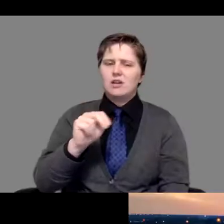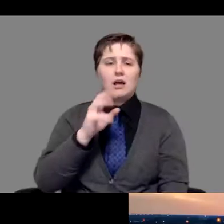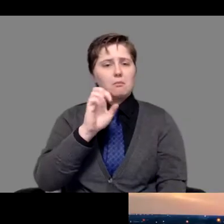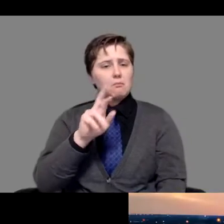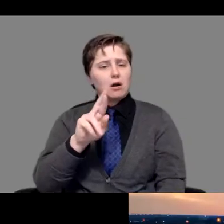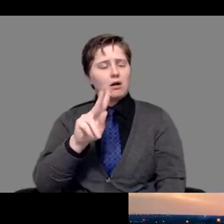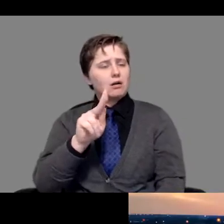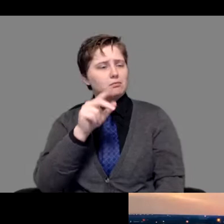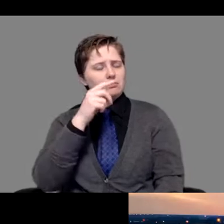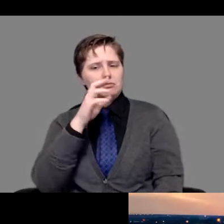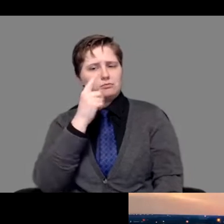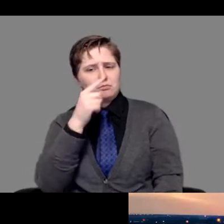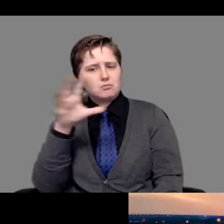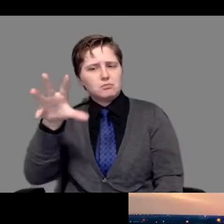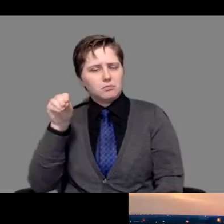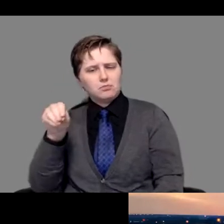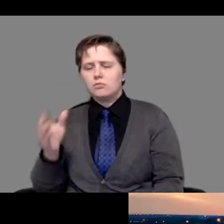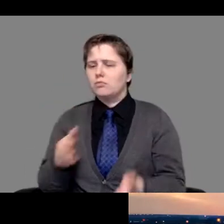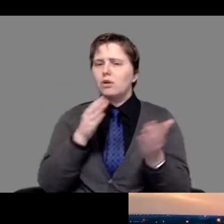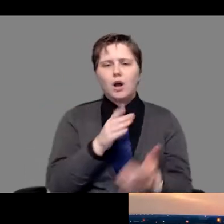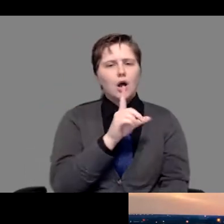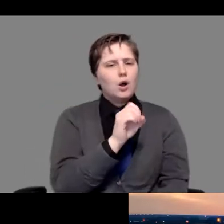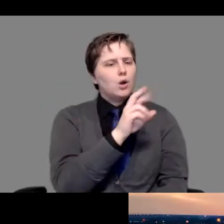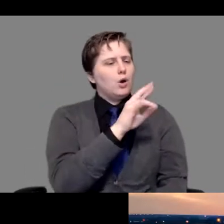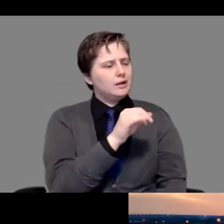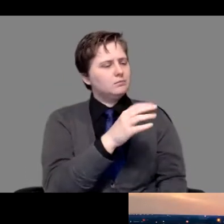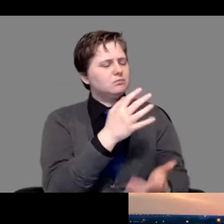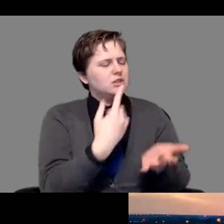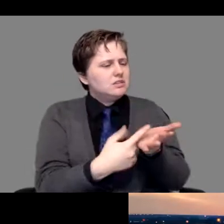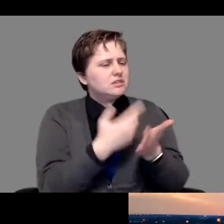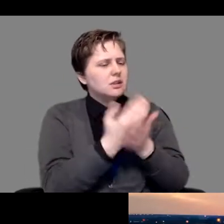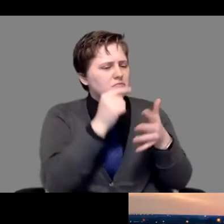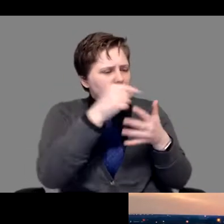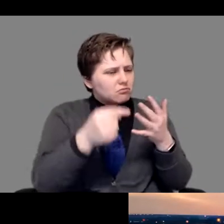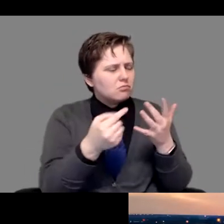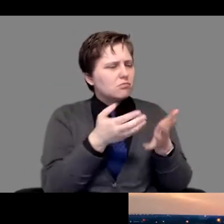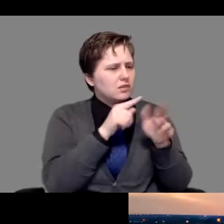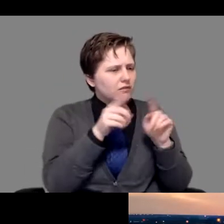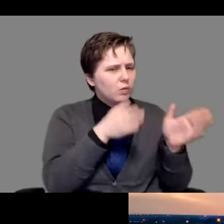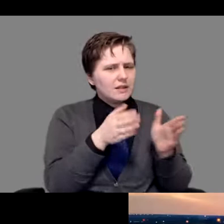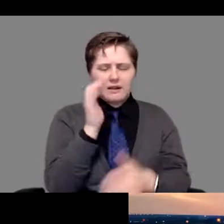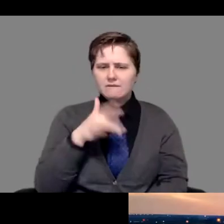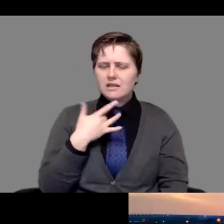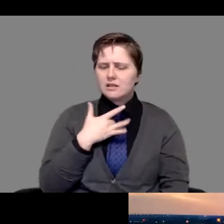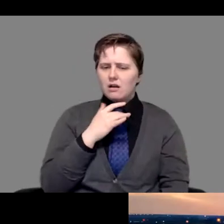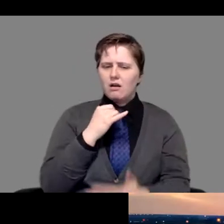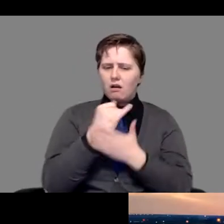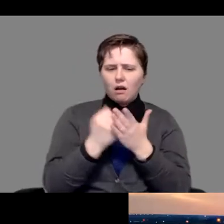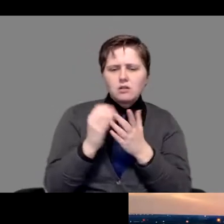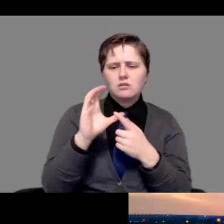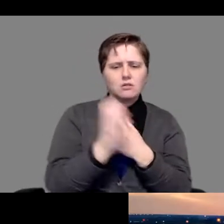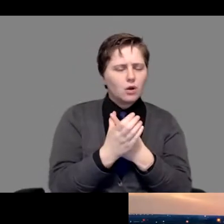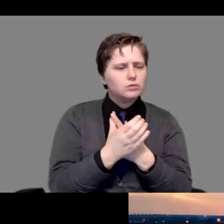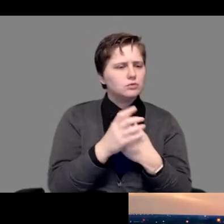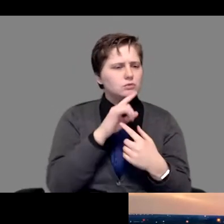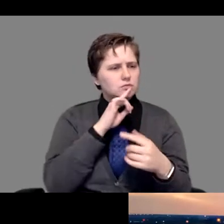off. And Laurie, just talk about some of those ways, because it seems like the arts and culture community really